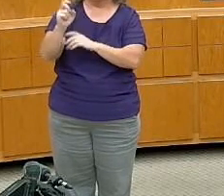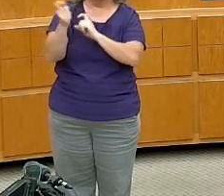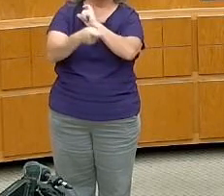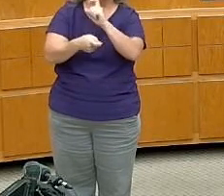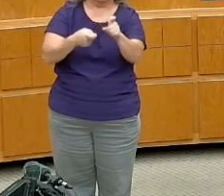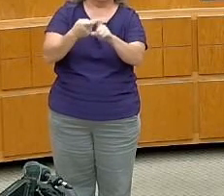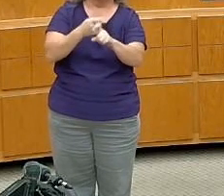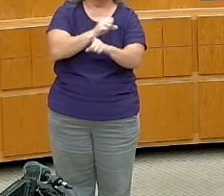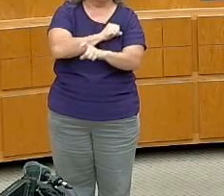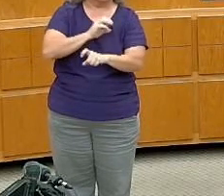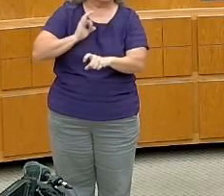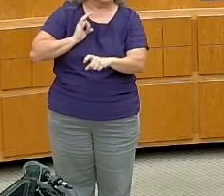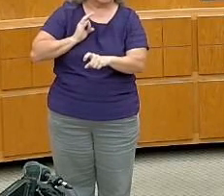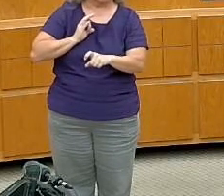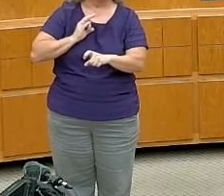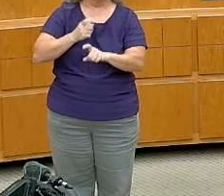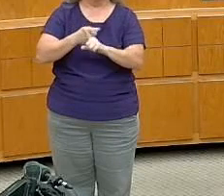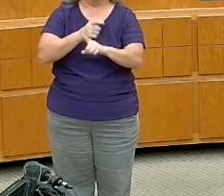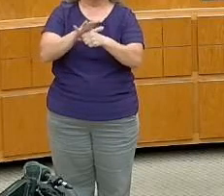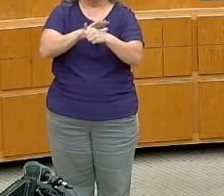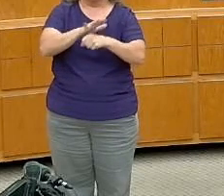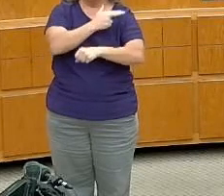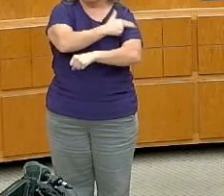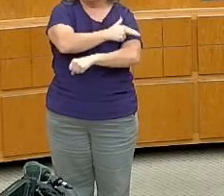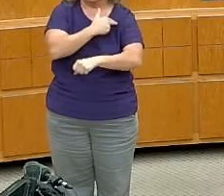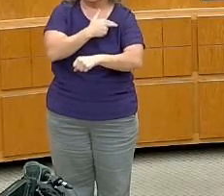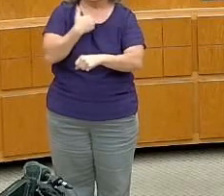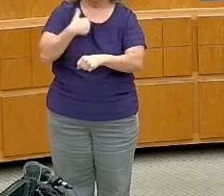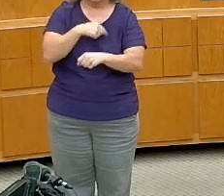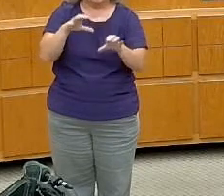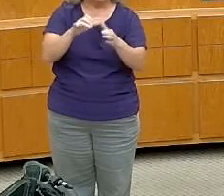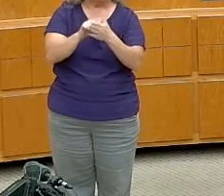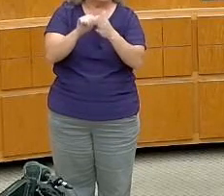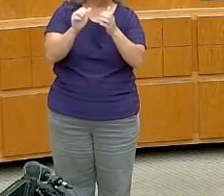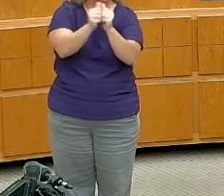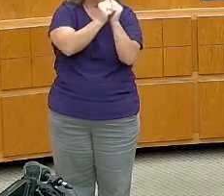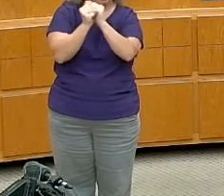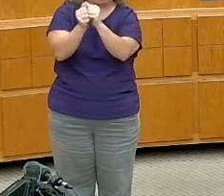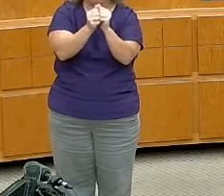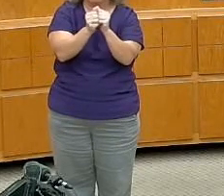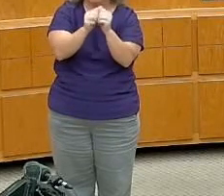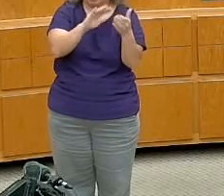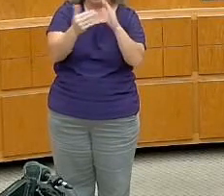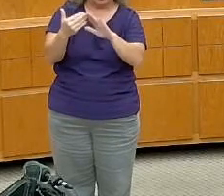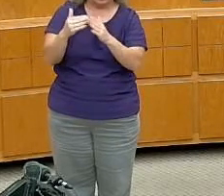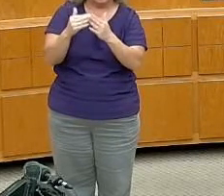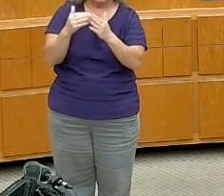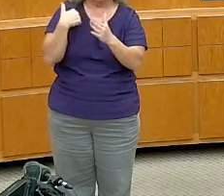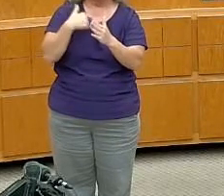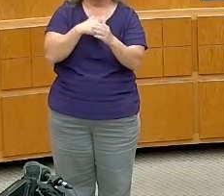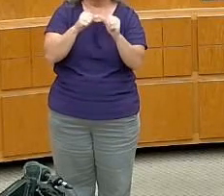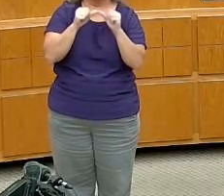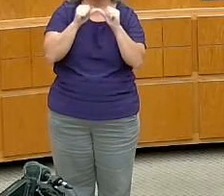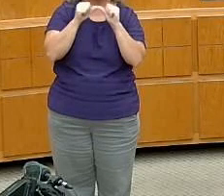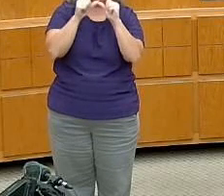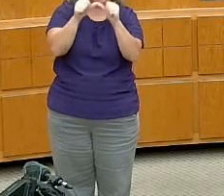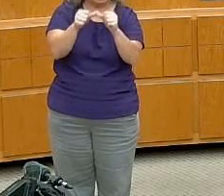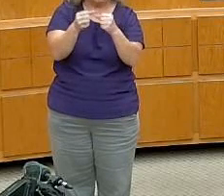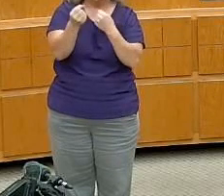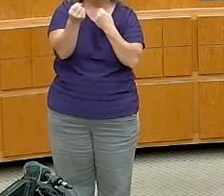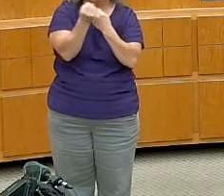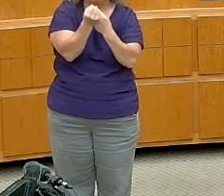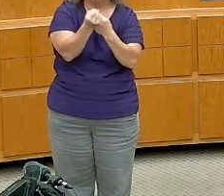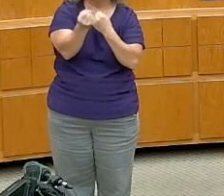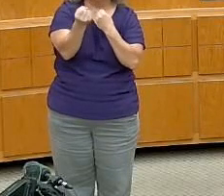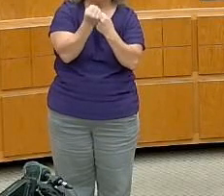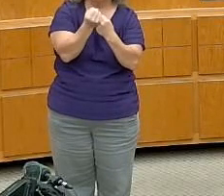Hospital and Christa Spahn. We did this together as a community, and we continue to advocate in